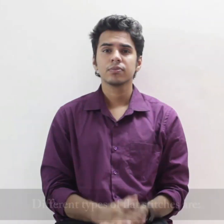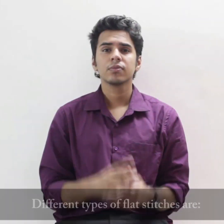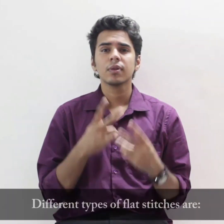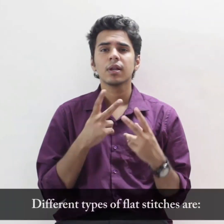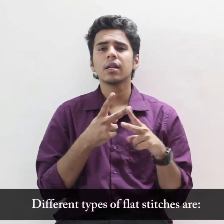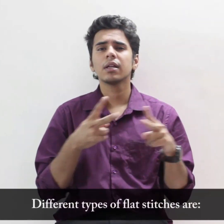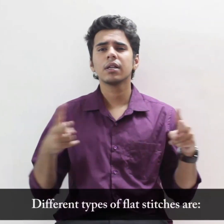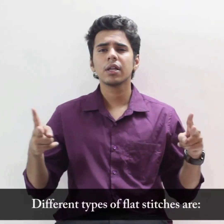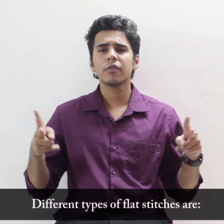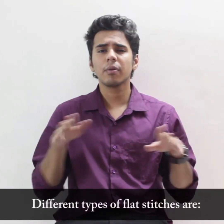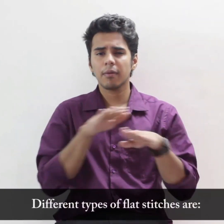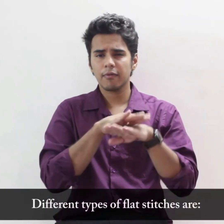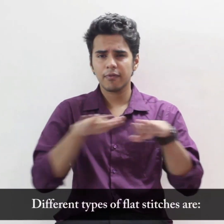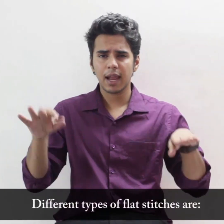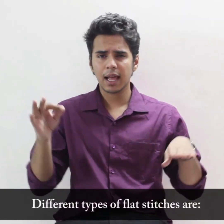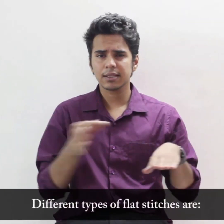Different types of flat stitches are: